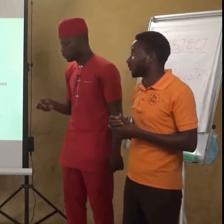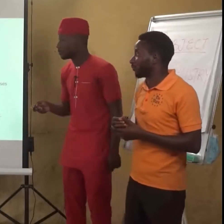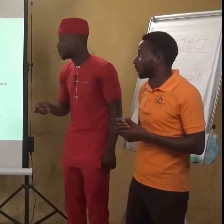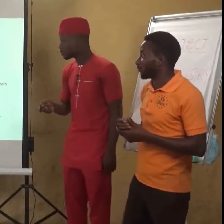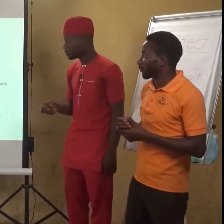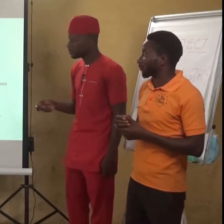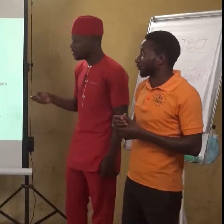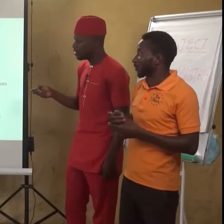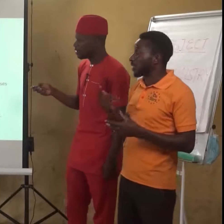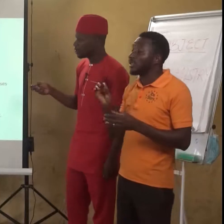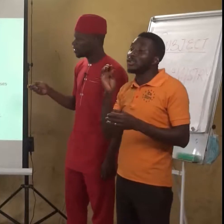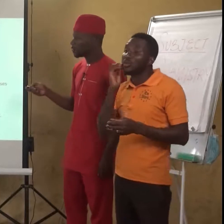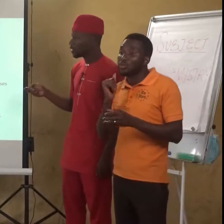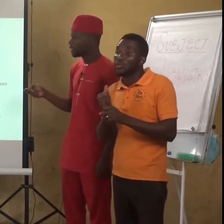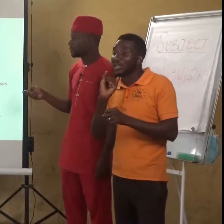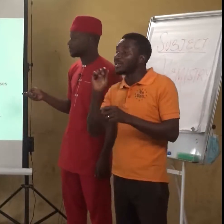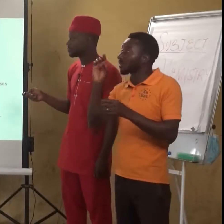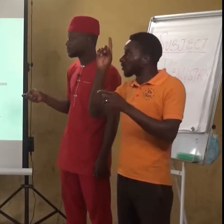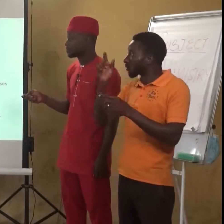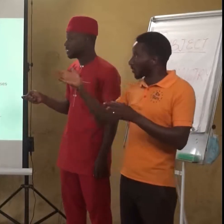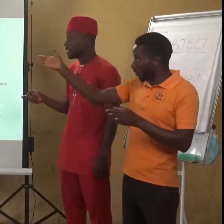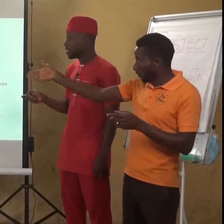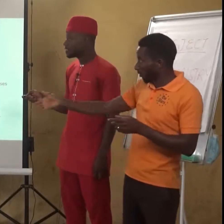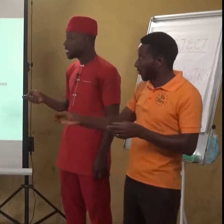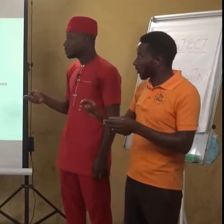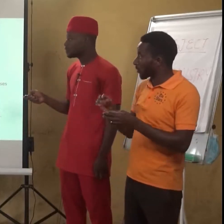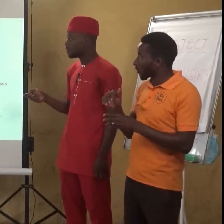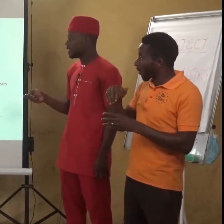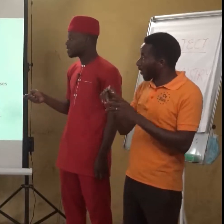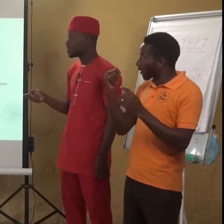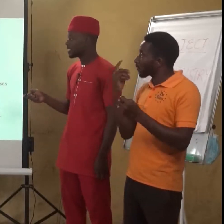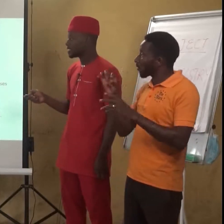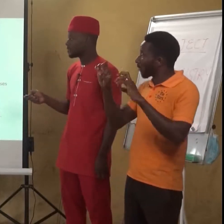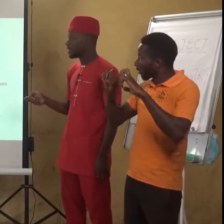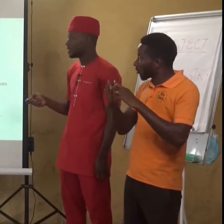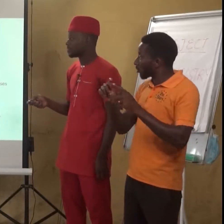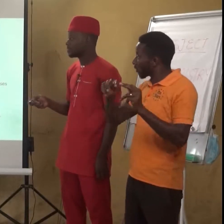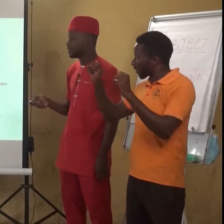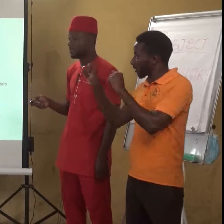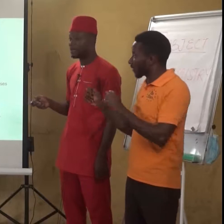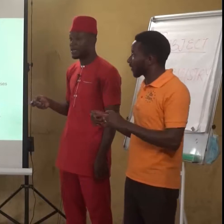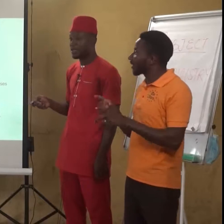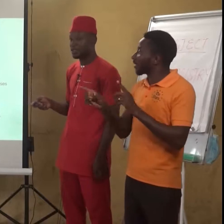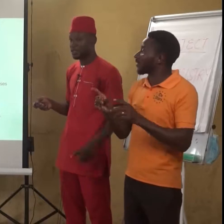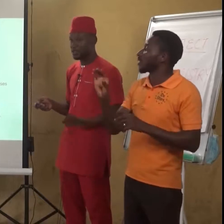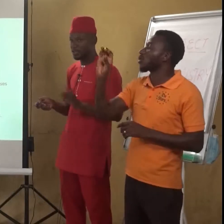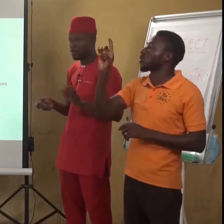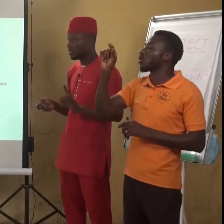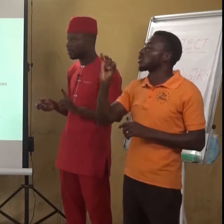and do. Question 1. In terms of electron transfer,